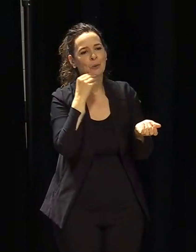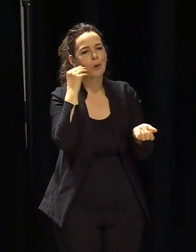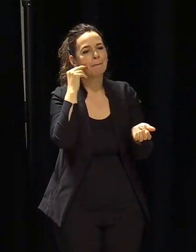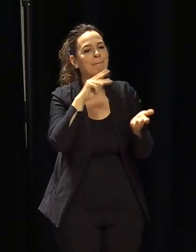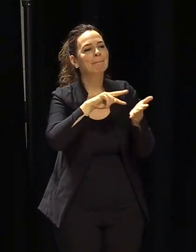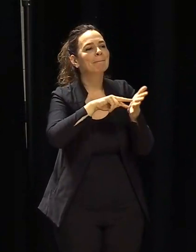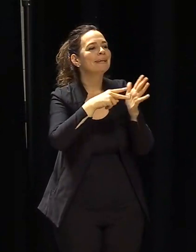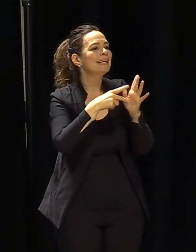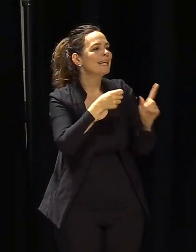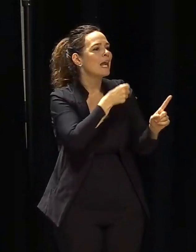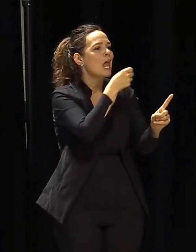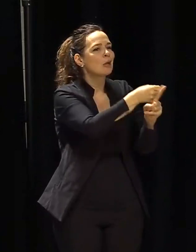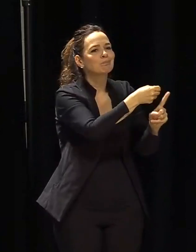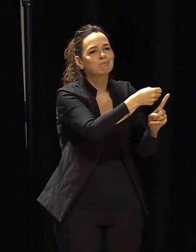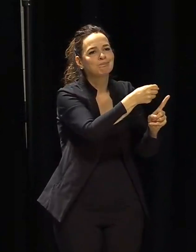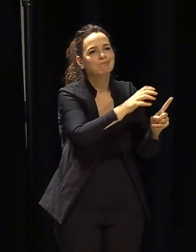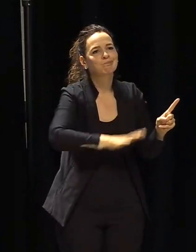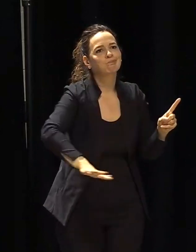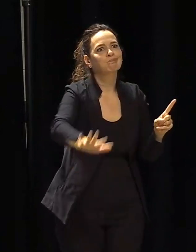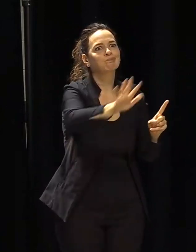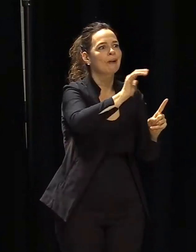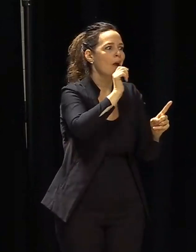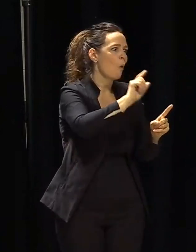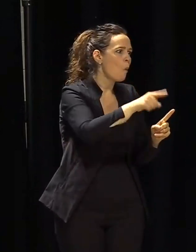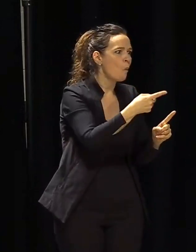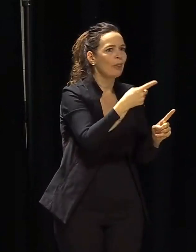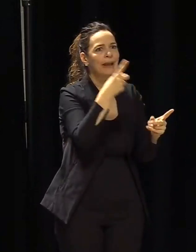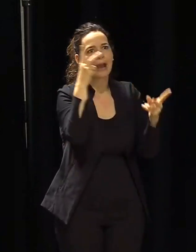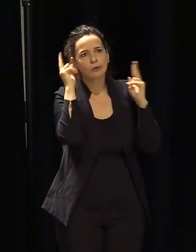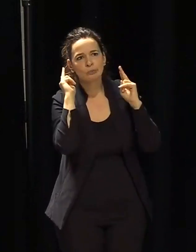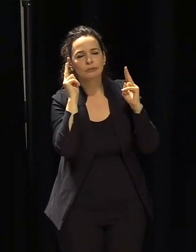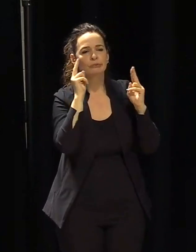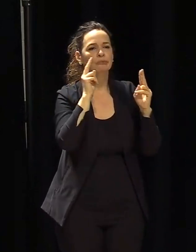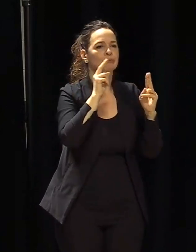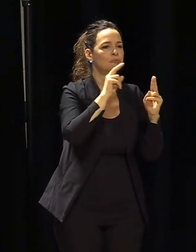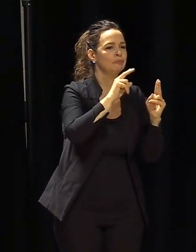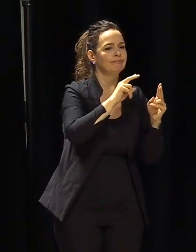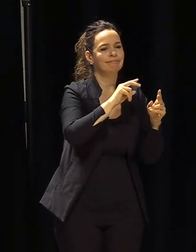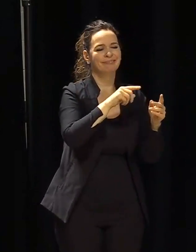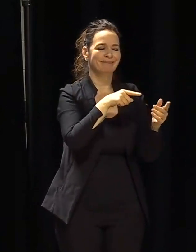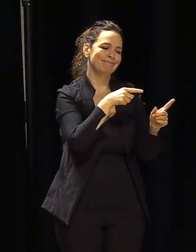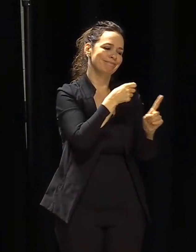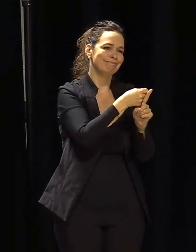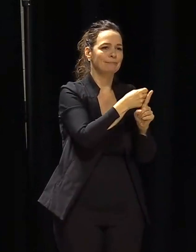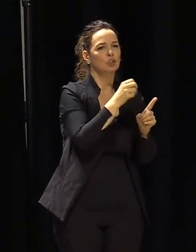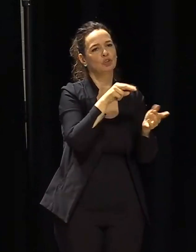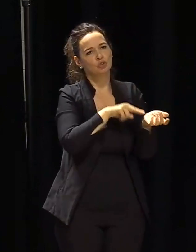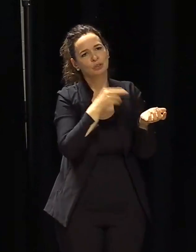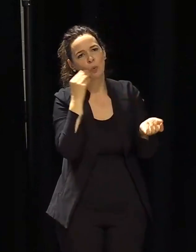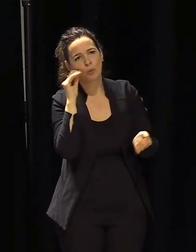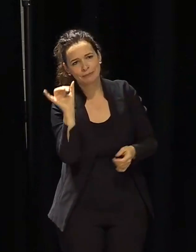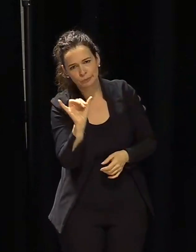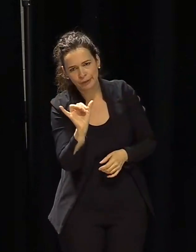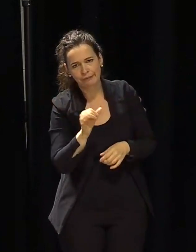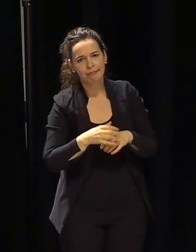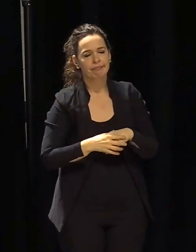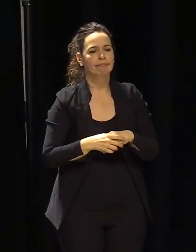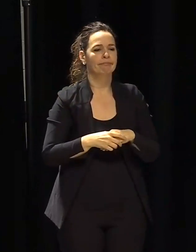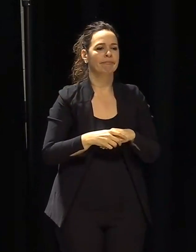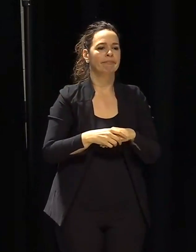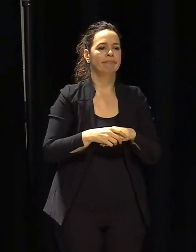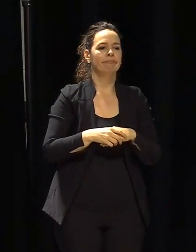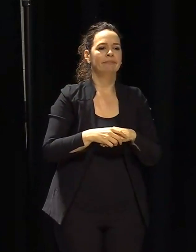might be yellow, maybe even less. So I've asked for that, and that's a conversation. The state might be a little cautious right now